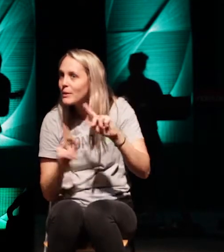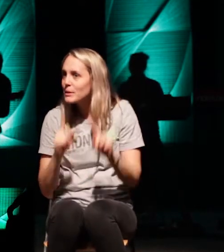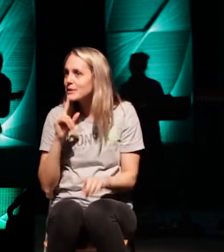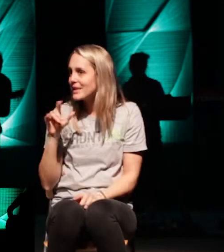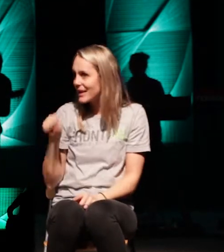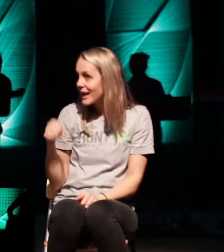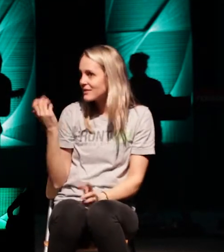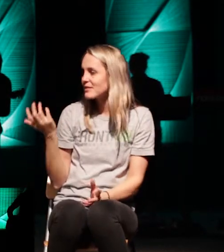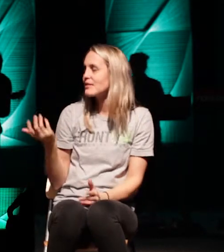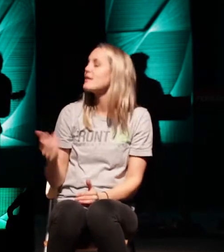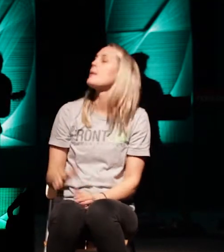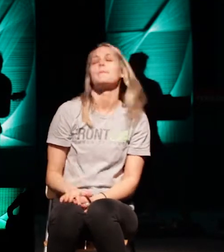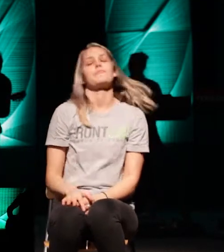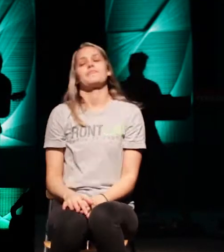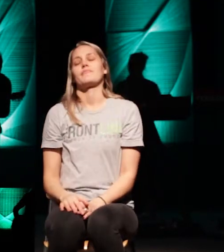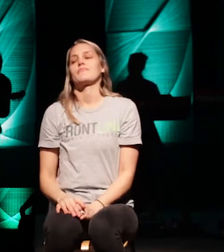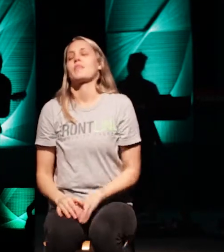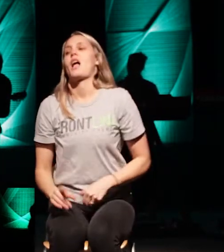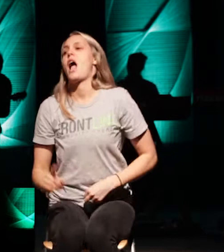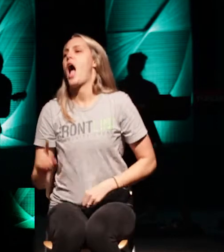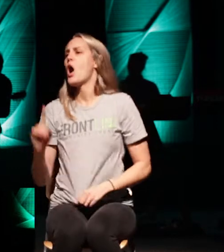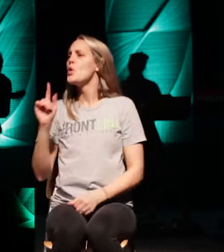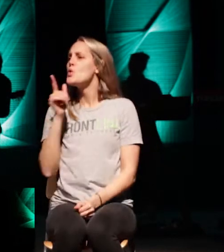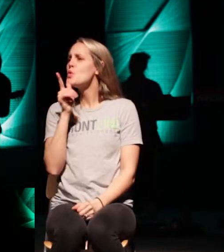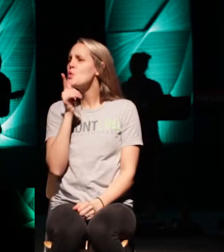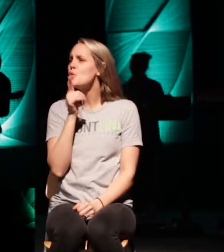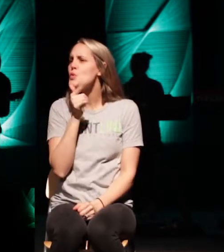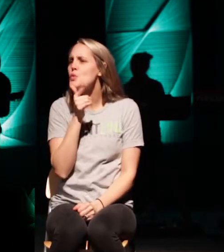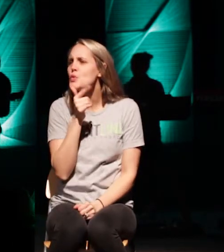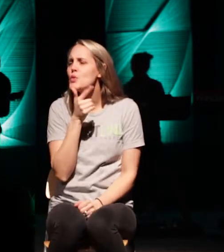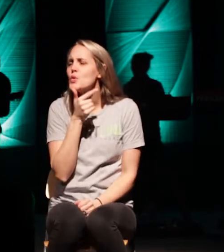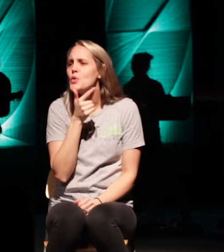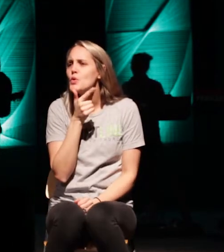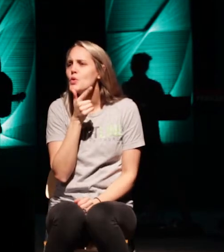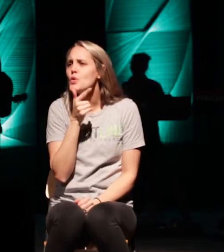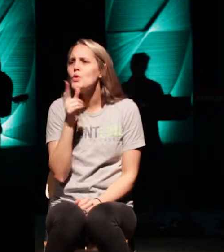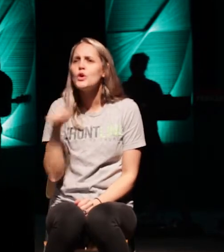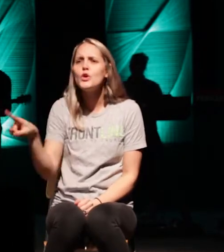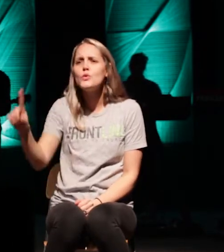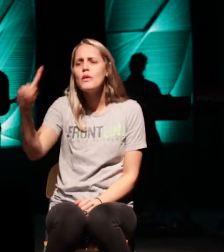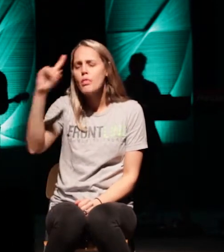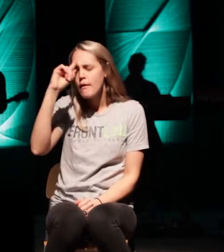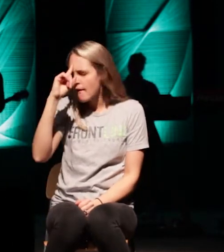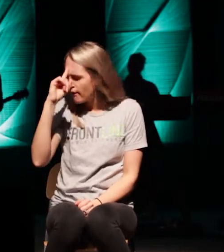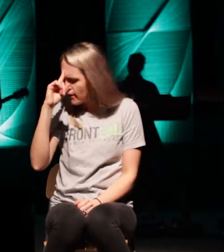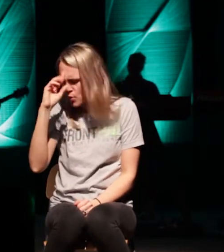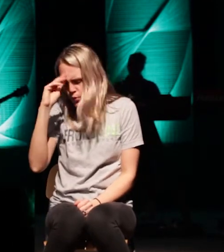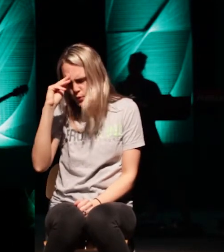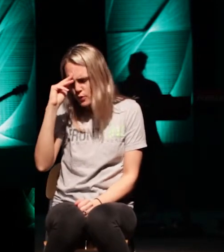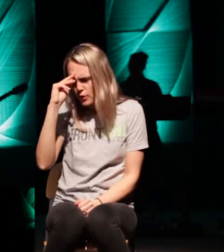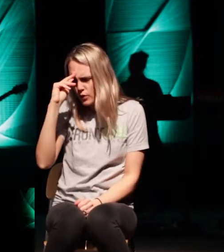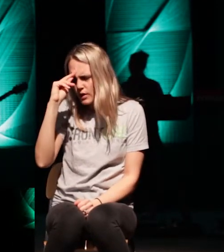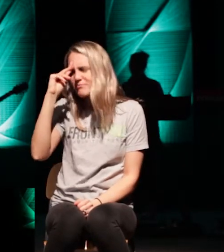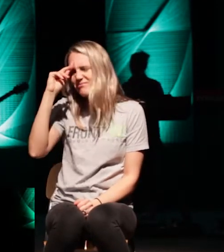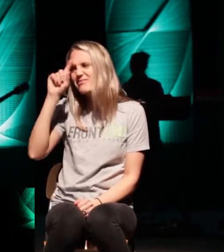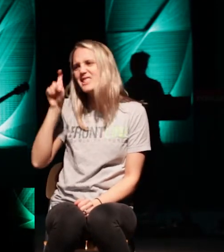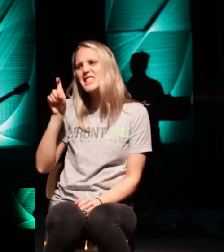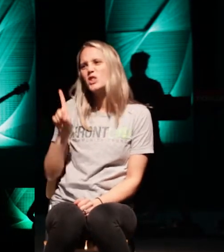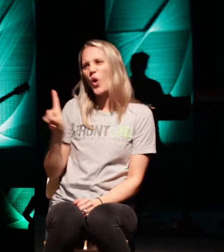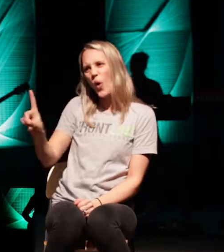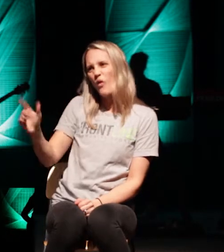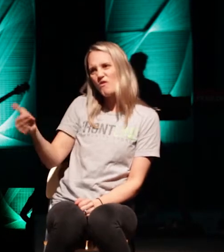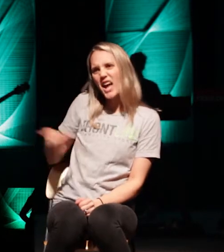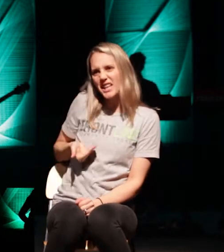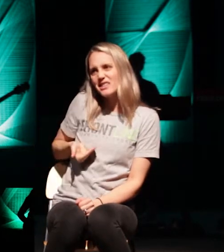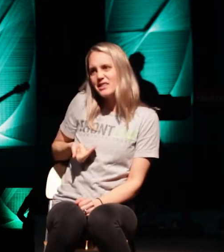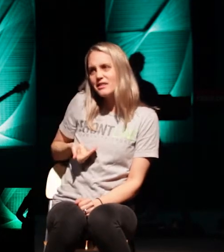this up earlier. I thought he did an awesome job. Who is it that God may be putting on your mind to invite them next week? Because stats